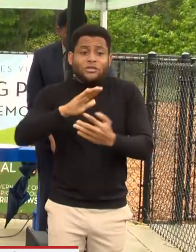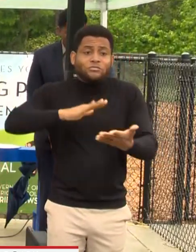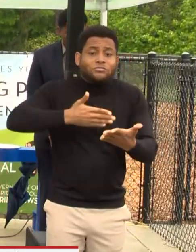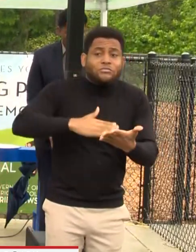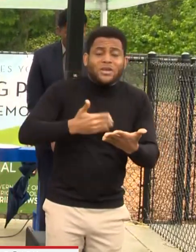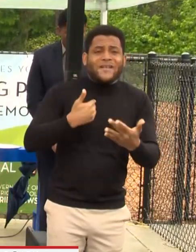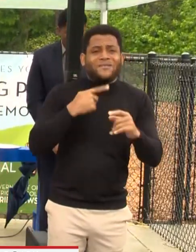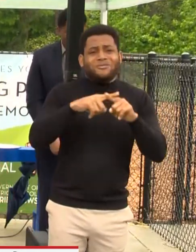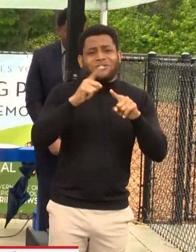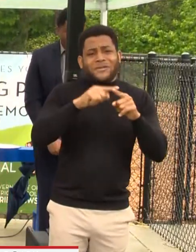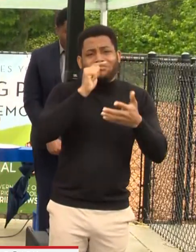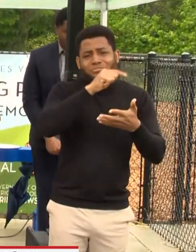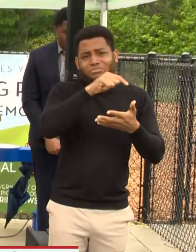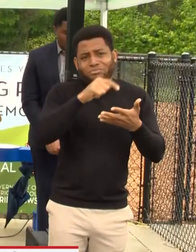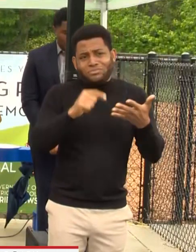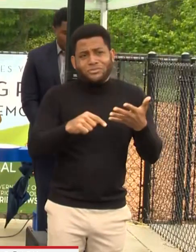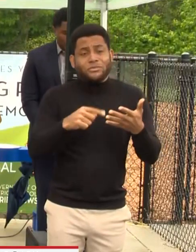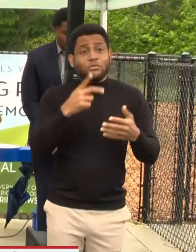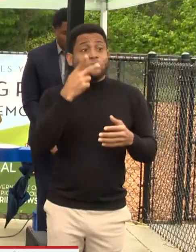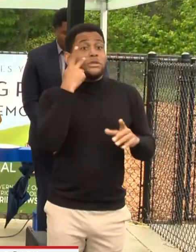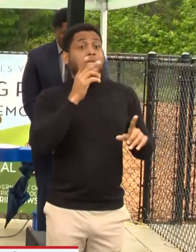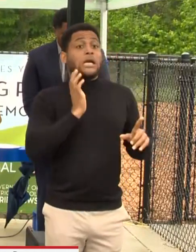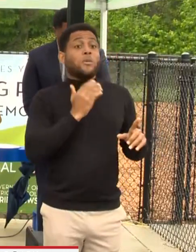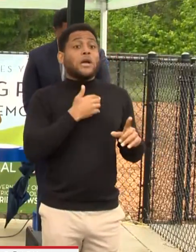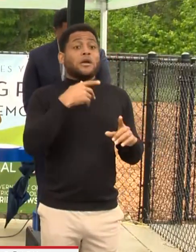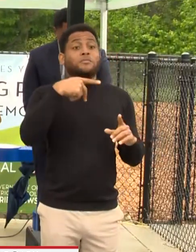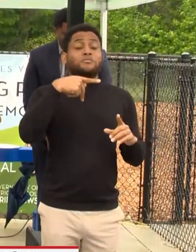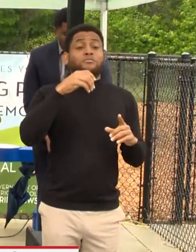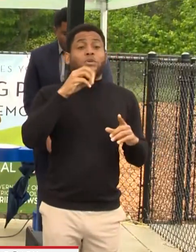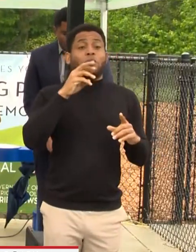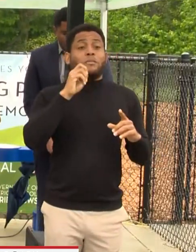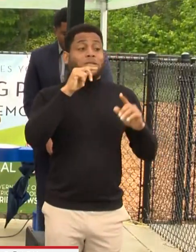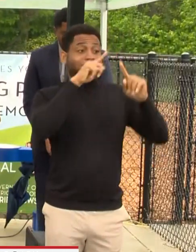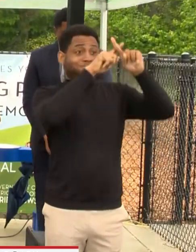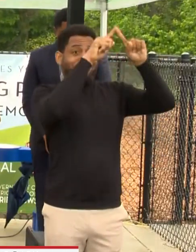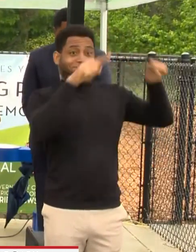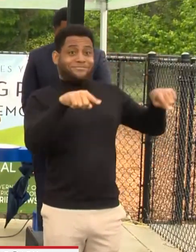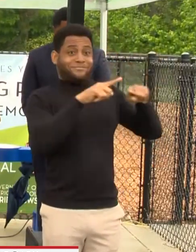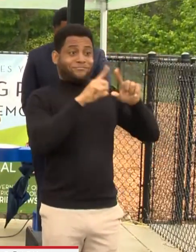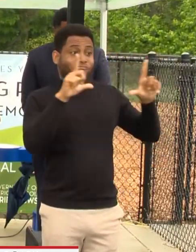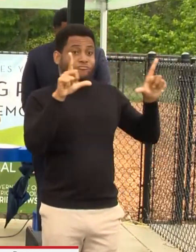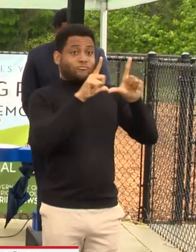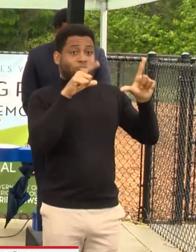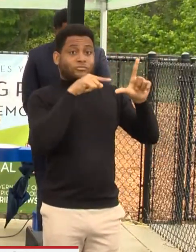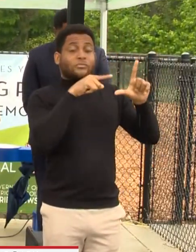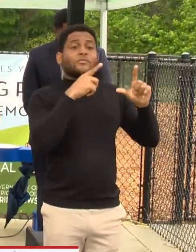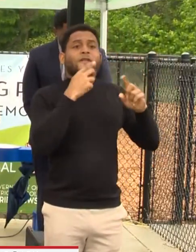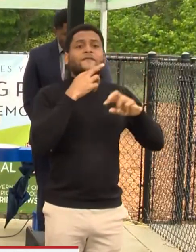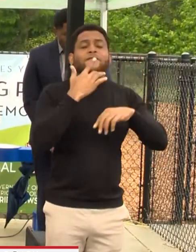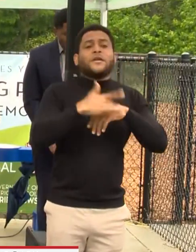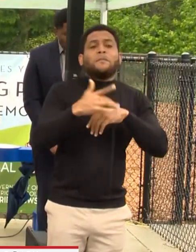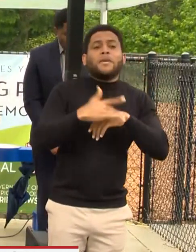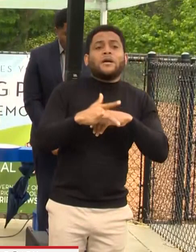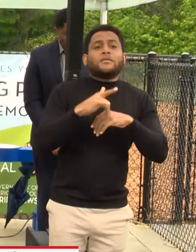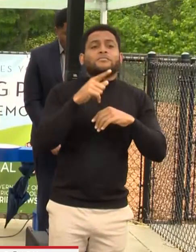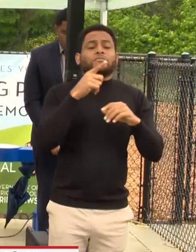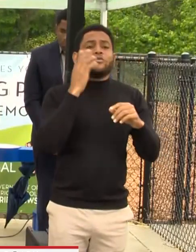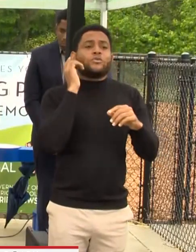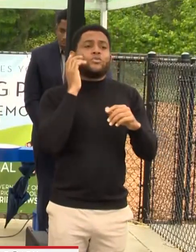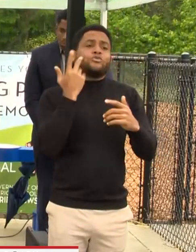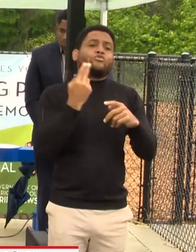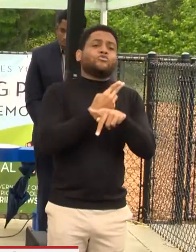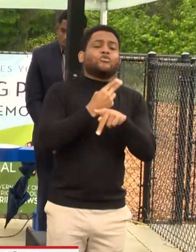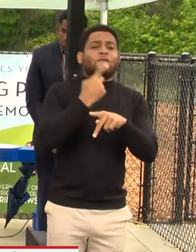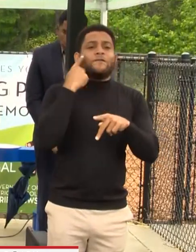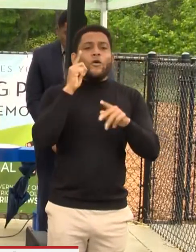dpr.permits, and begin to permit this space. It is for you to use, and we are eager to serve you. Before I leave you, there are a couple of things.